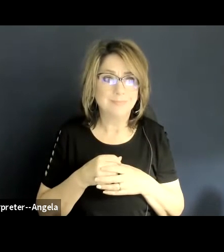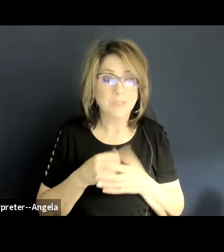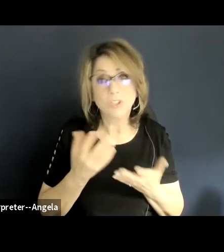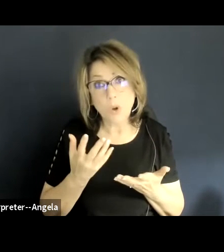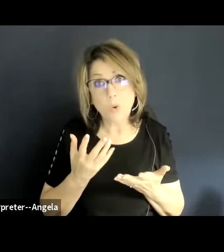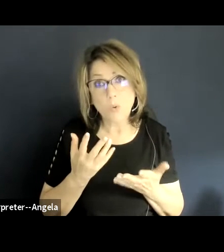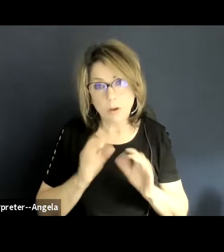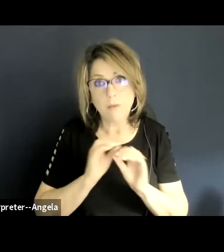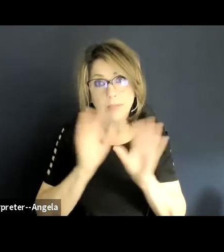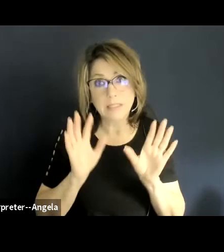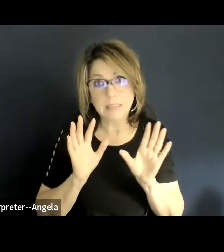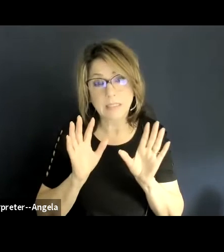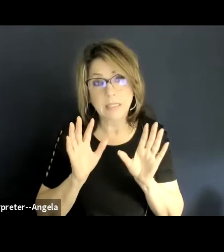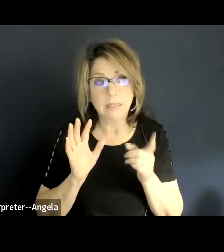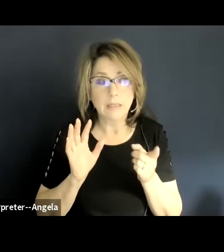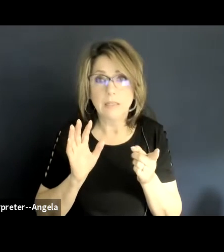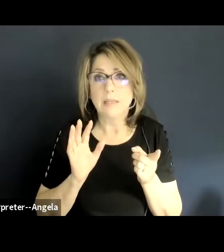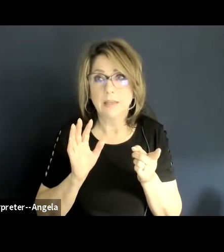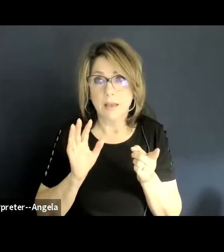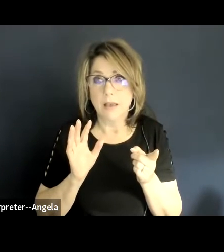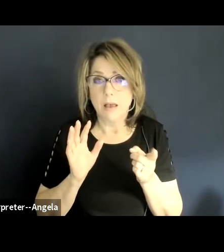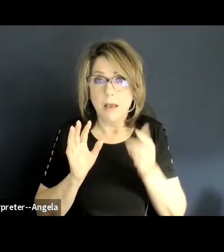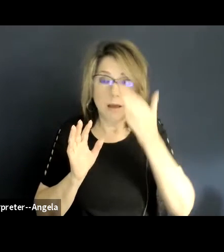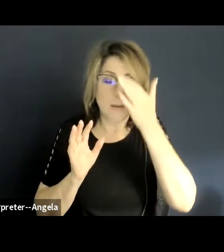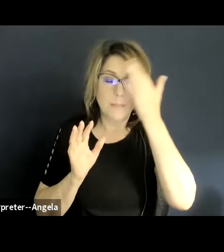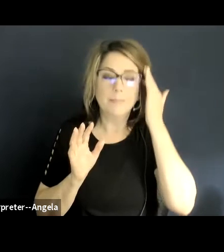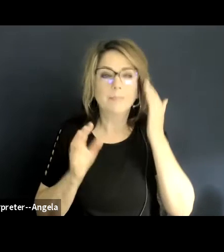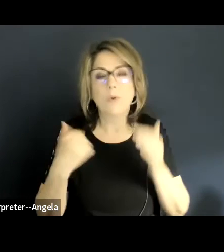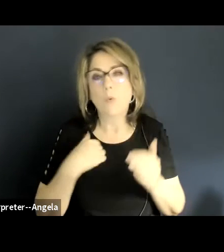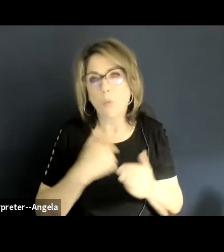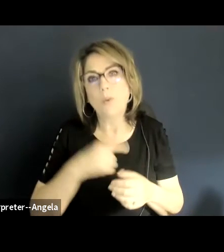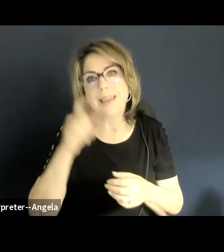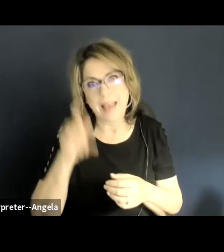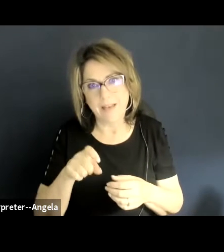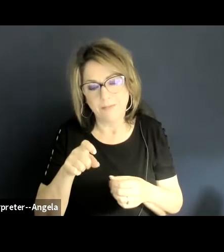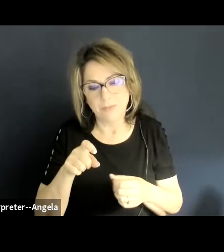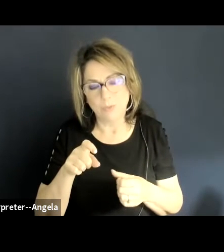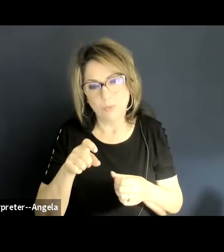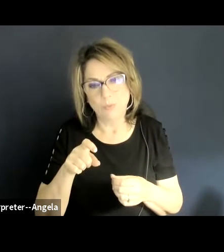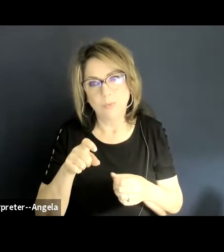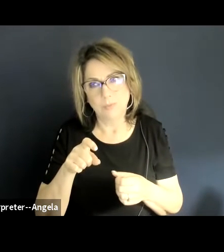so obviously this is something that we have to get